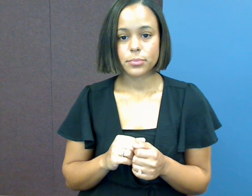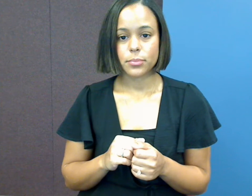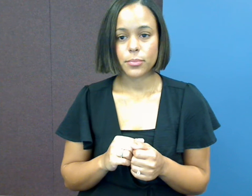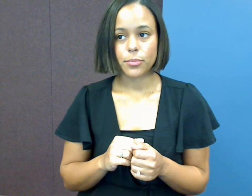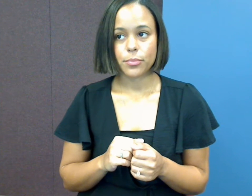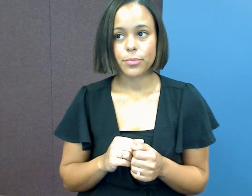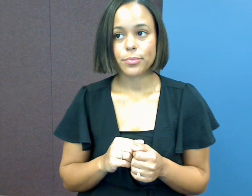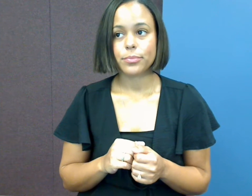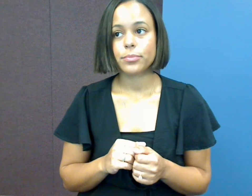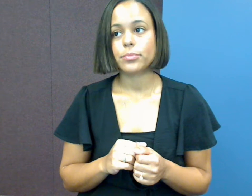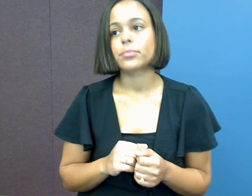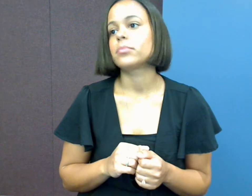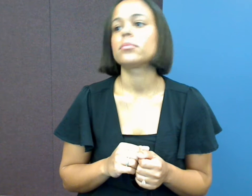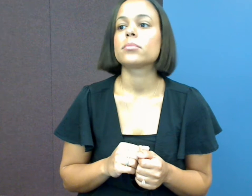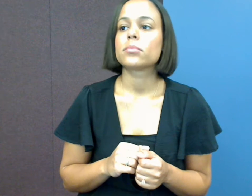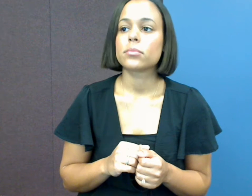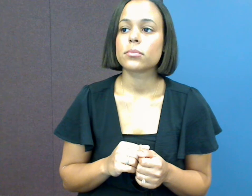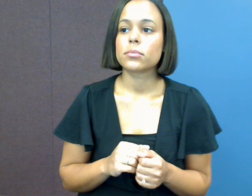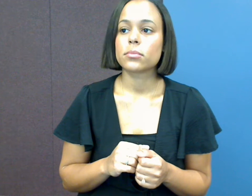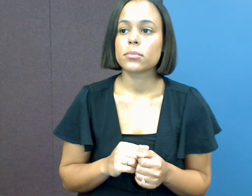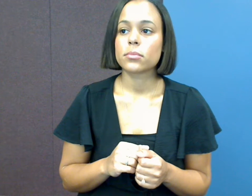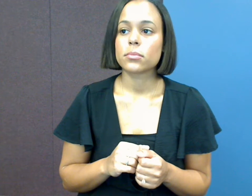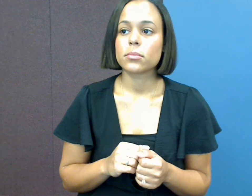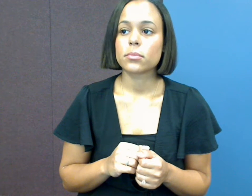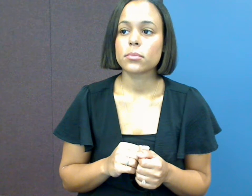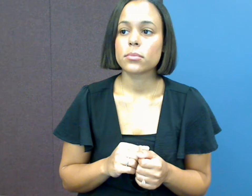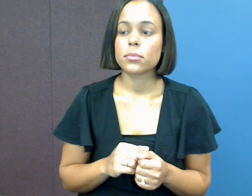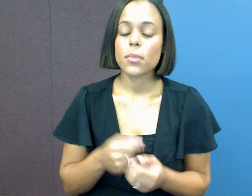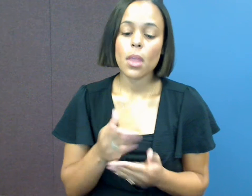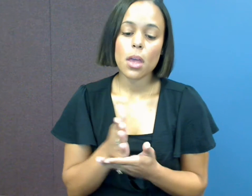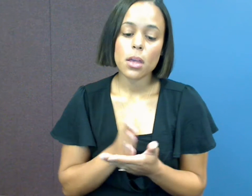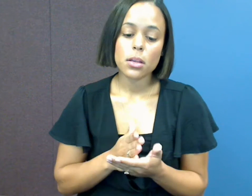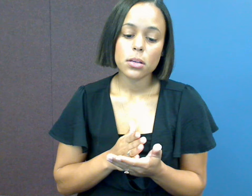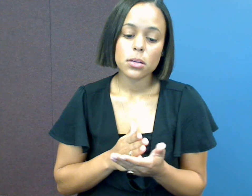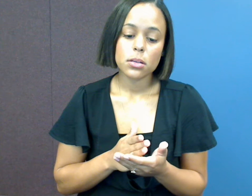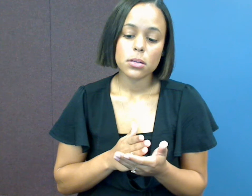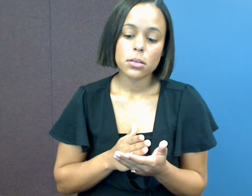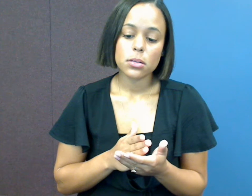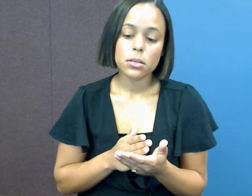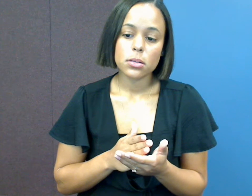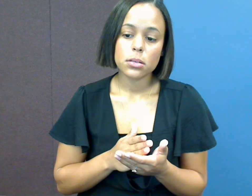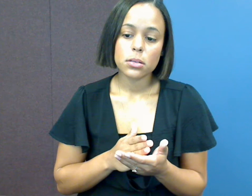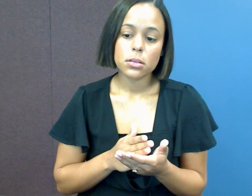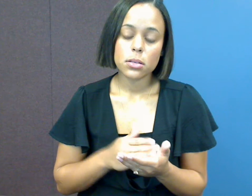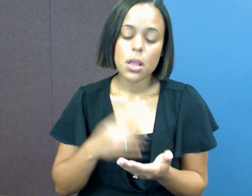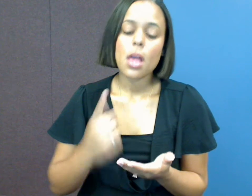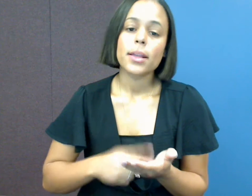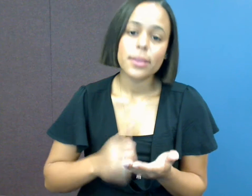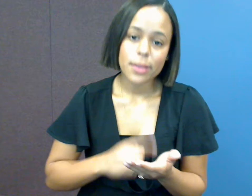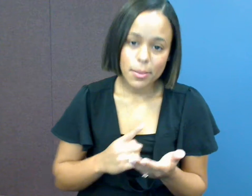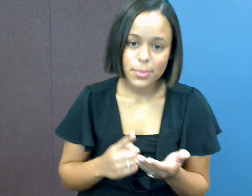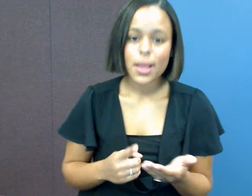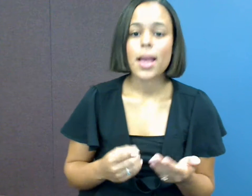by the institution that do identify students that are exceptions to the FERPA guidelines, meaning they are not